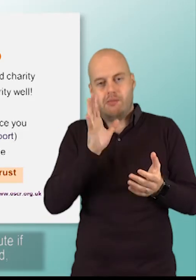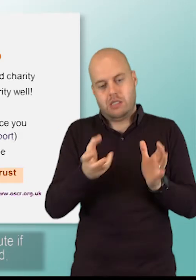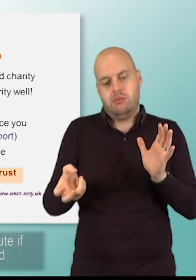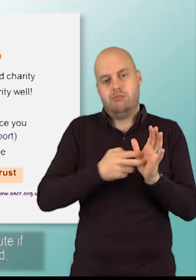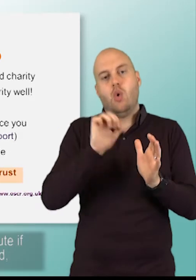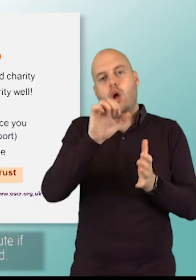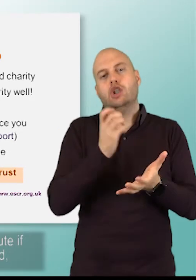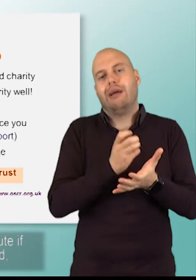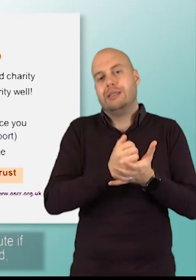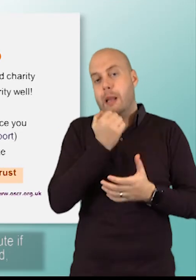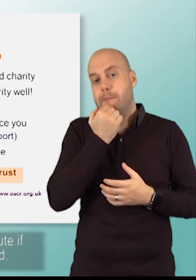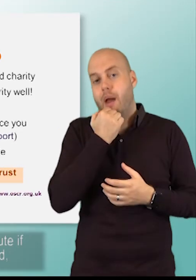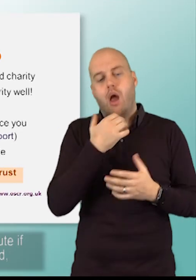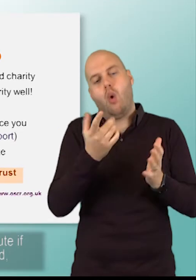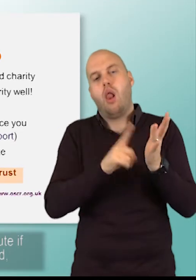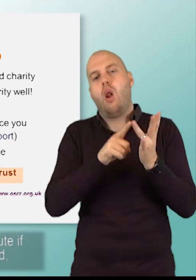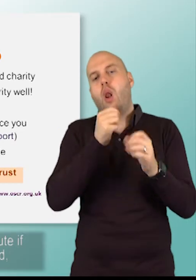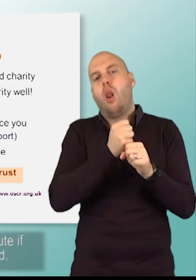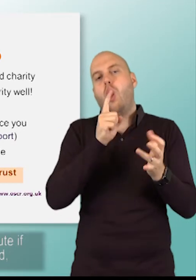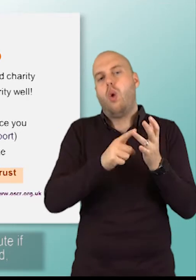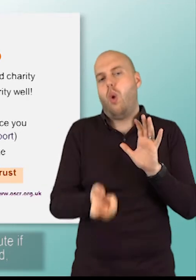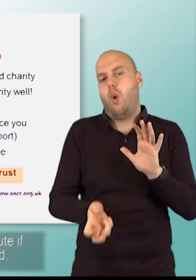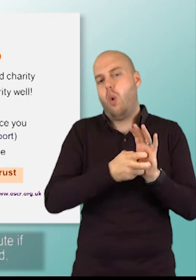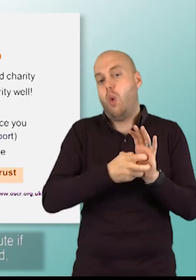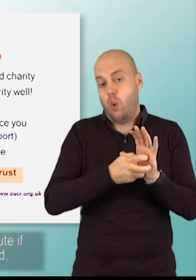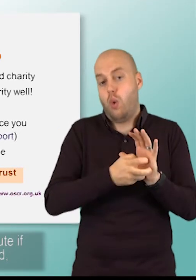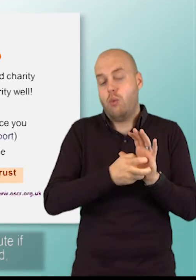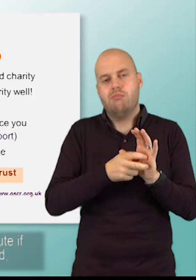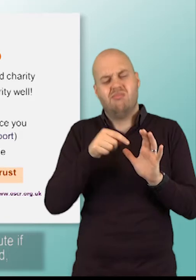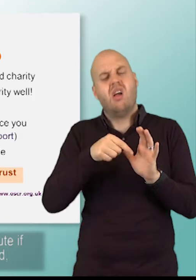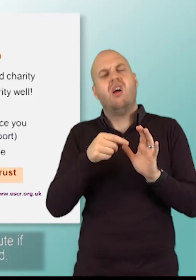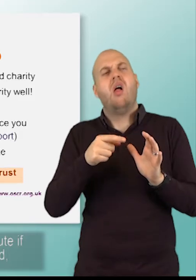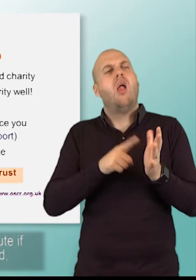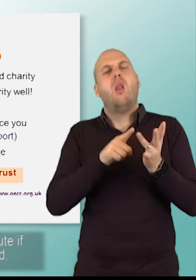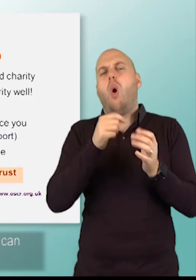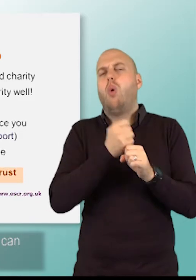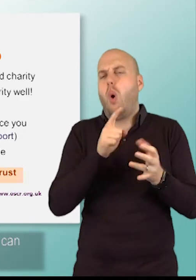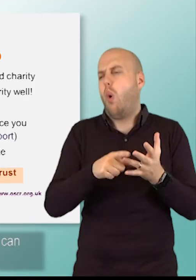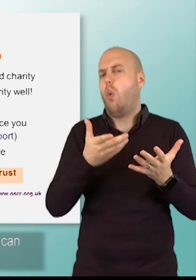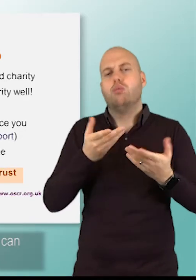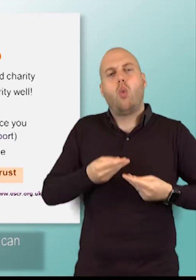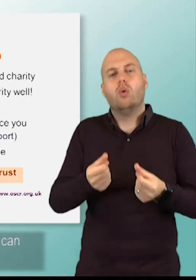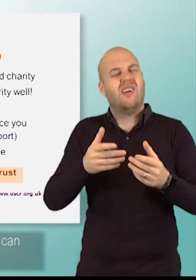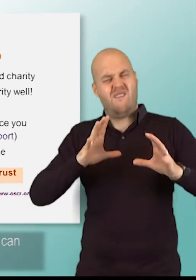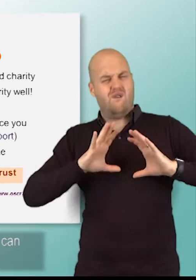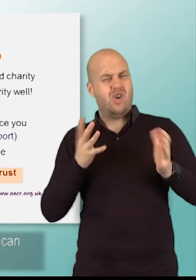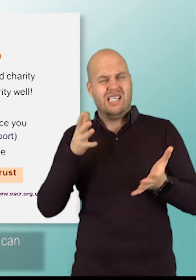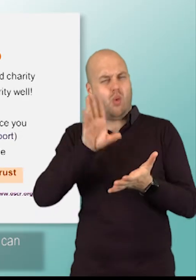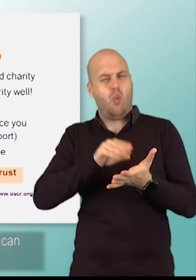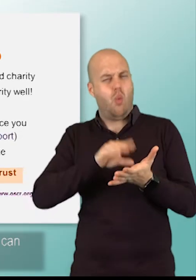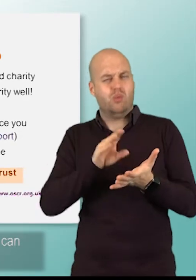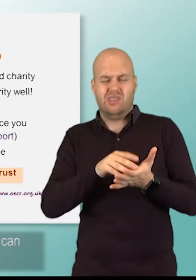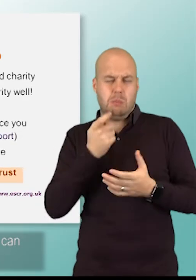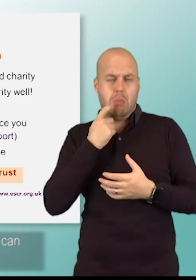think you'll see that in a minute if you haven't seen it already. It's free to download. It's easy on the Scottish Charity Register. You can